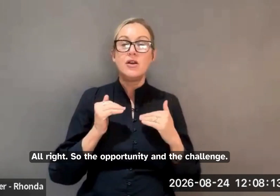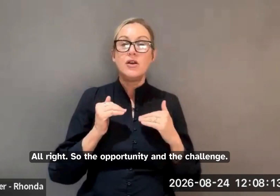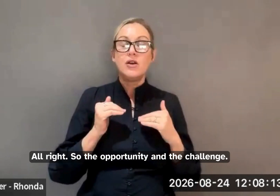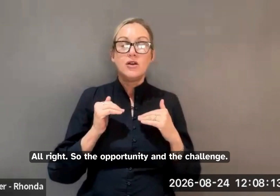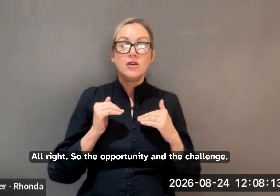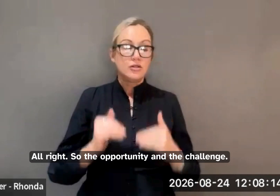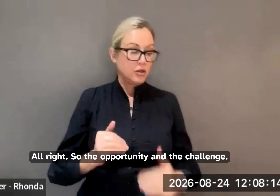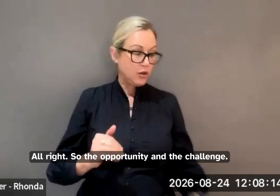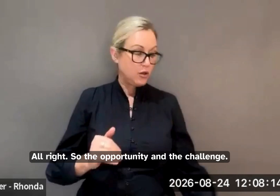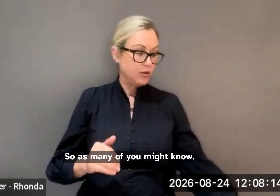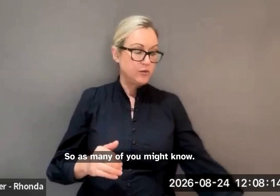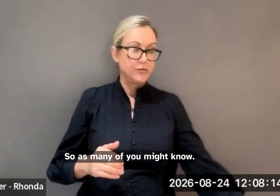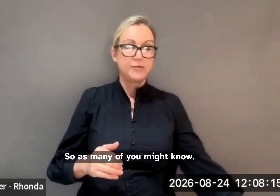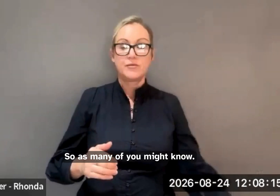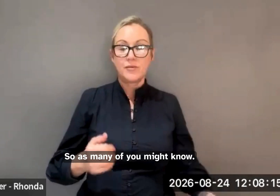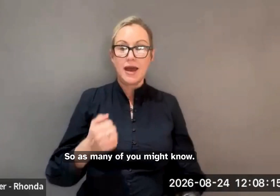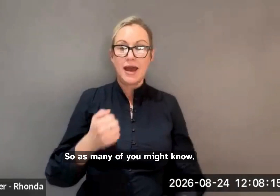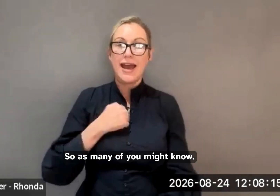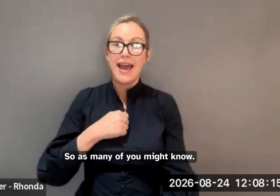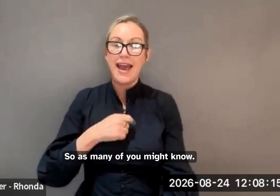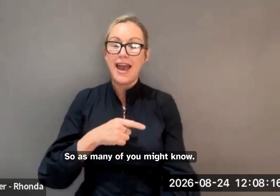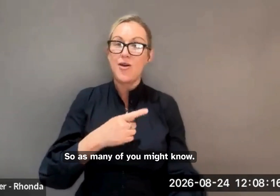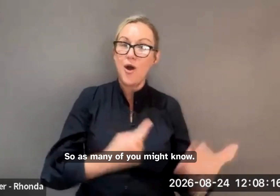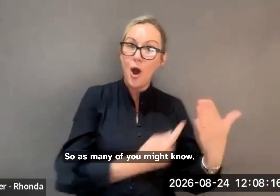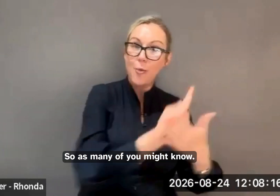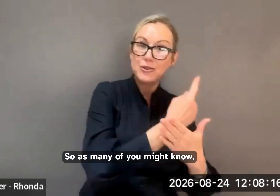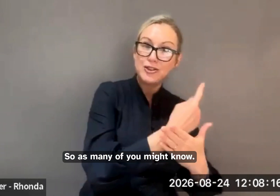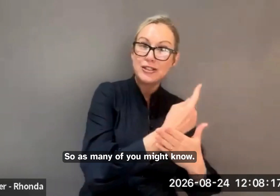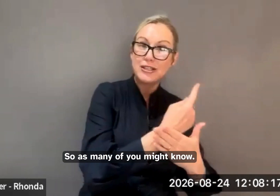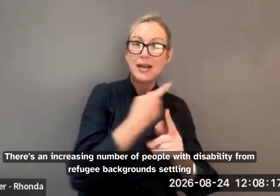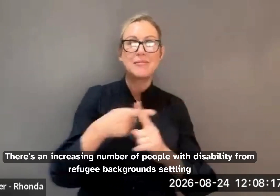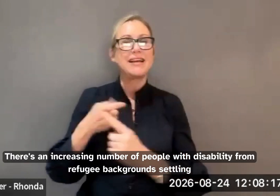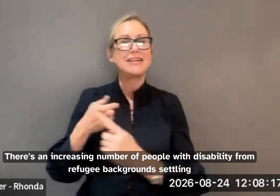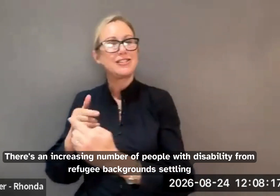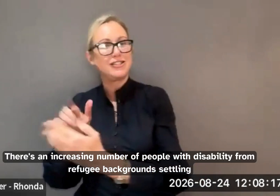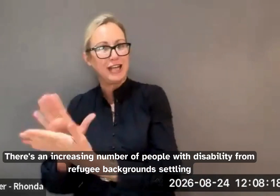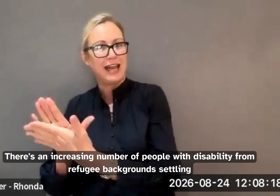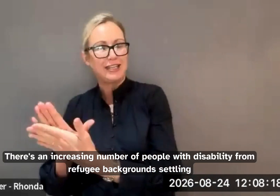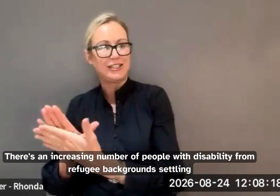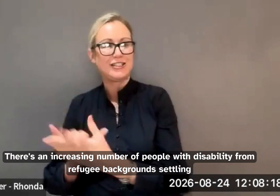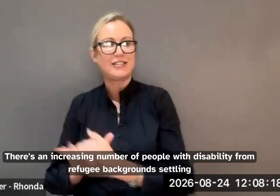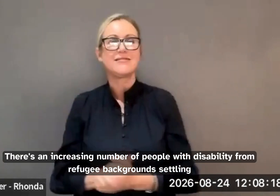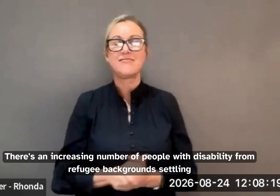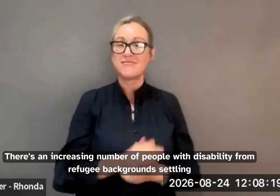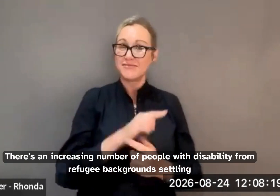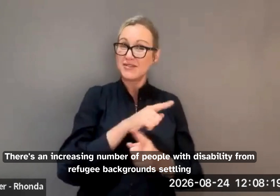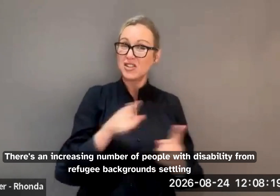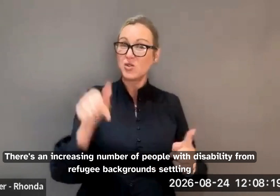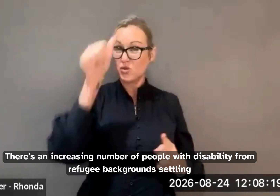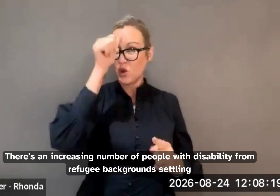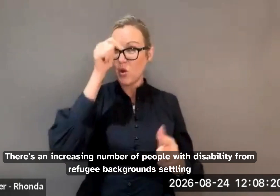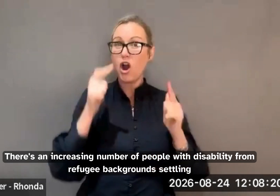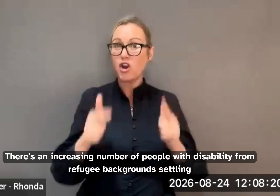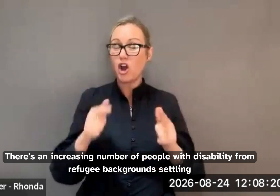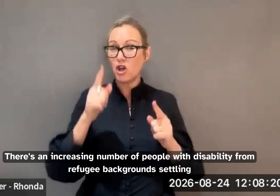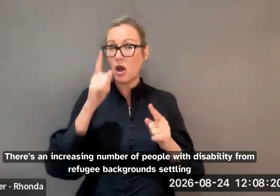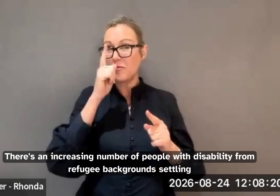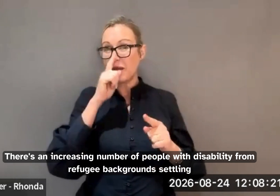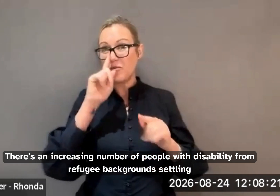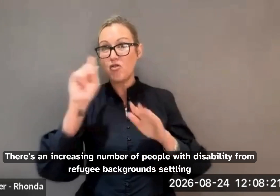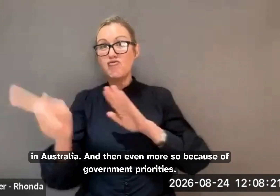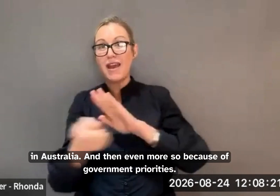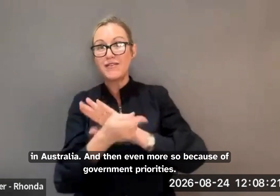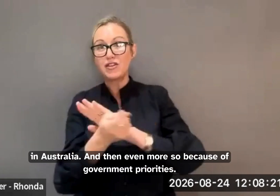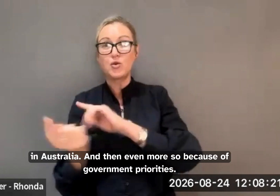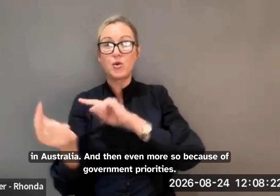the opportunity and the challenge. So there's, as many of you might know, there's an increasing number of people with disability from refugee